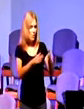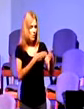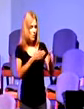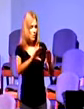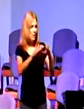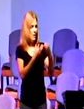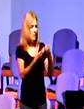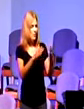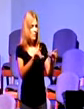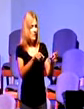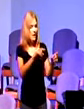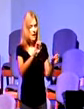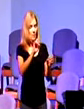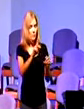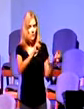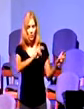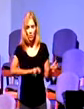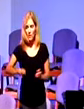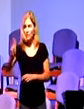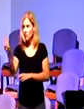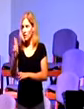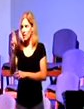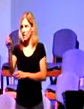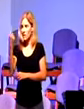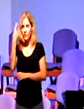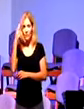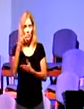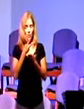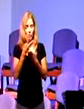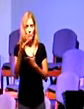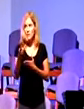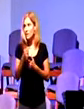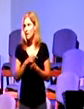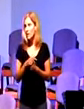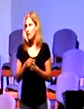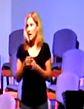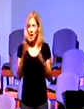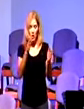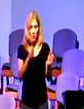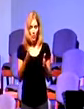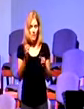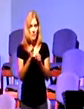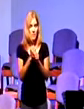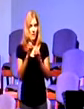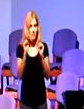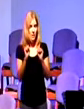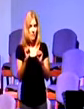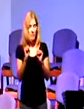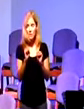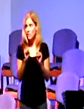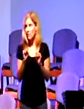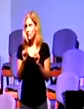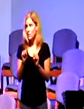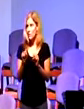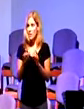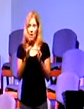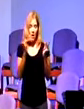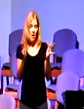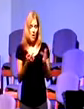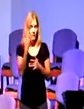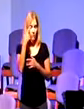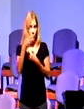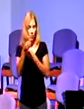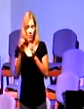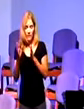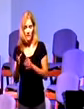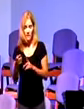had the opportunity to travel to the United States for 2 weeks. And the organization that made that possible is called Heart for Orphans and is based